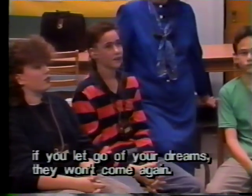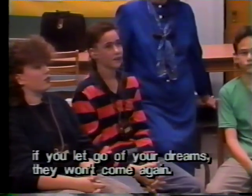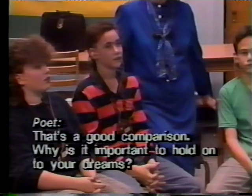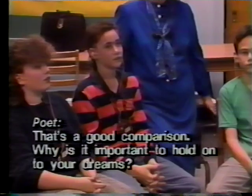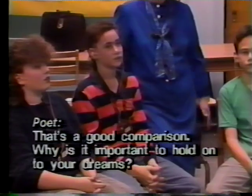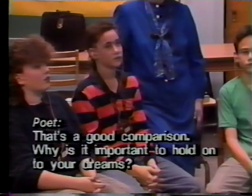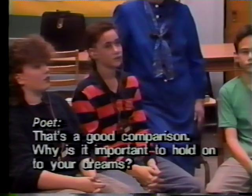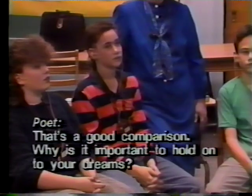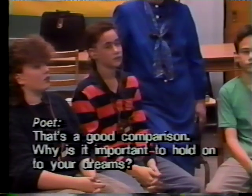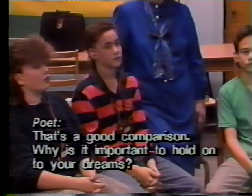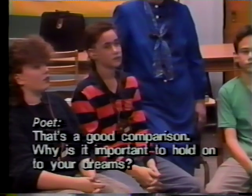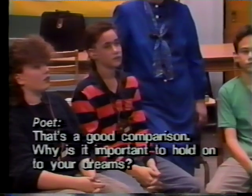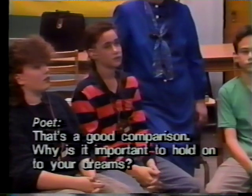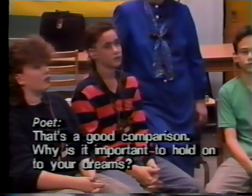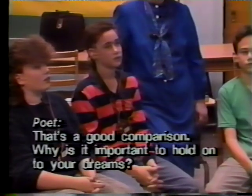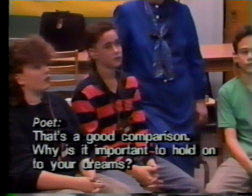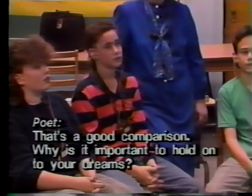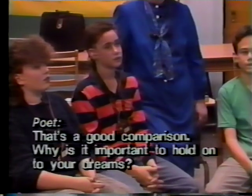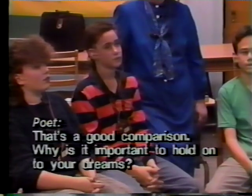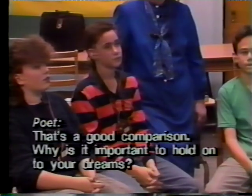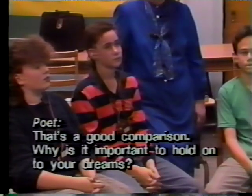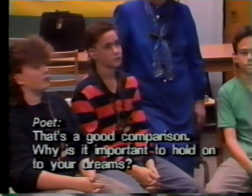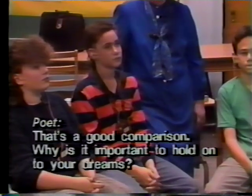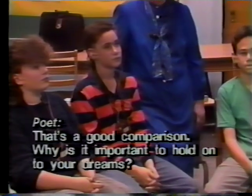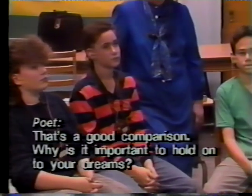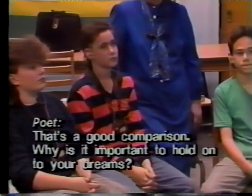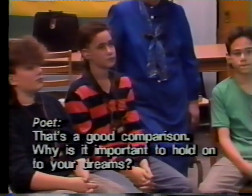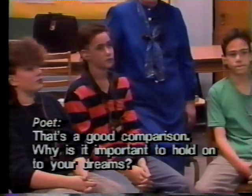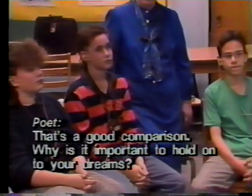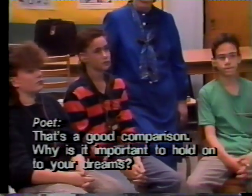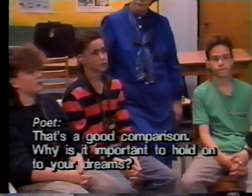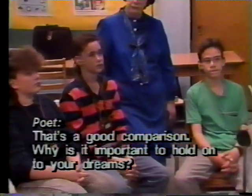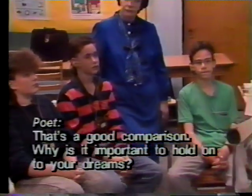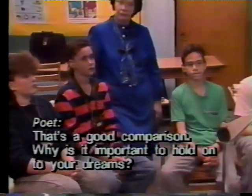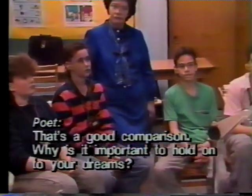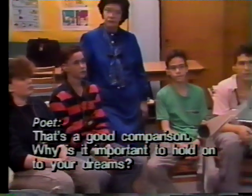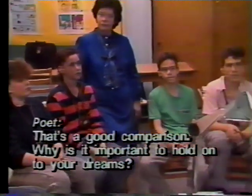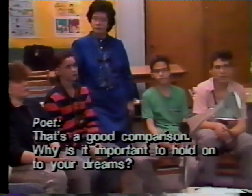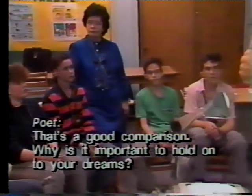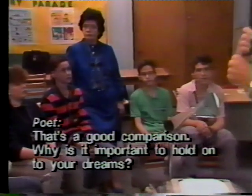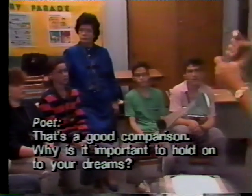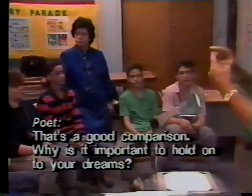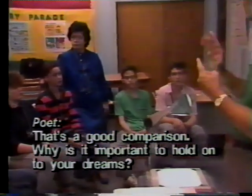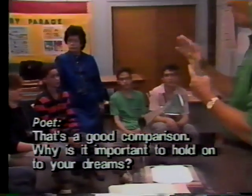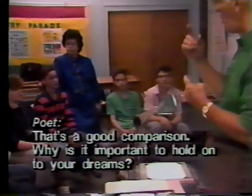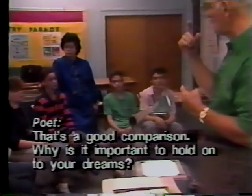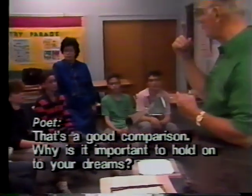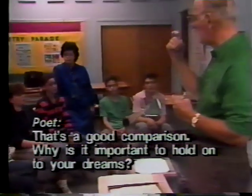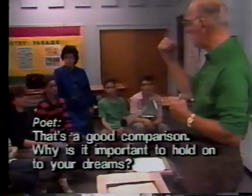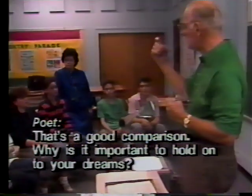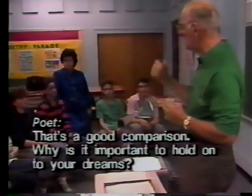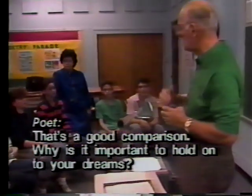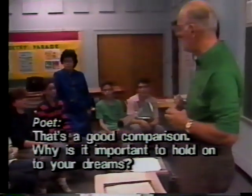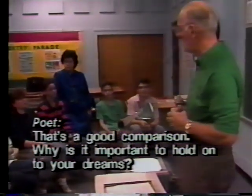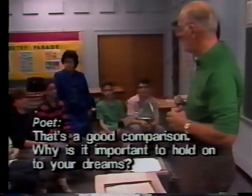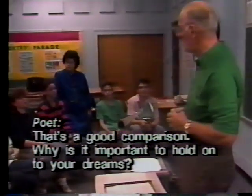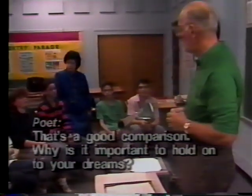That's good comparison, right? Yeah. Why is it important to hold on to your dreams?